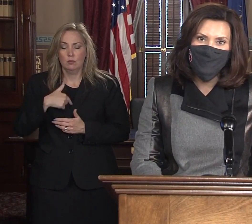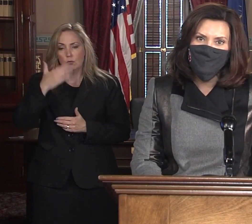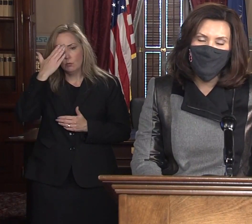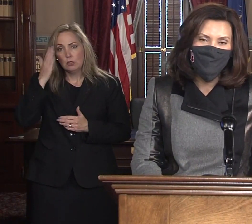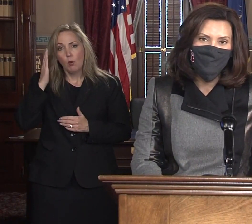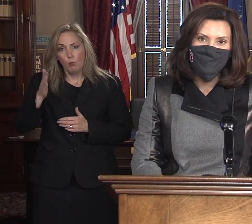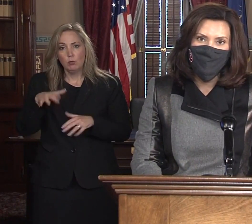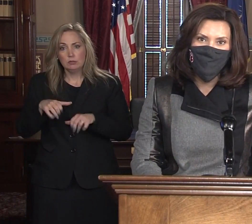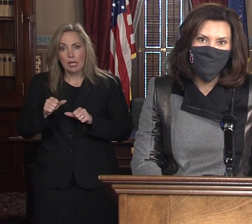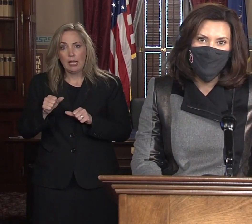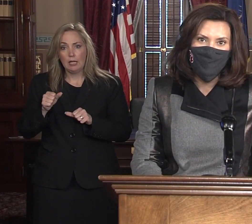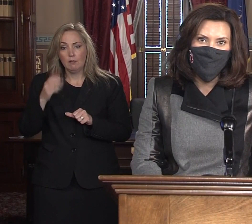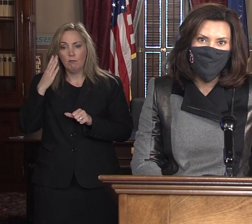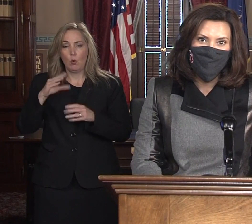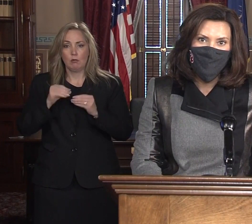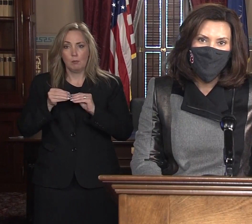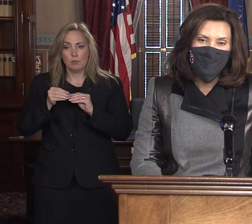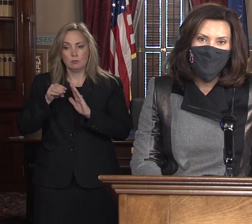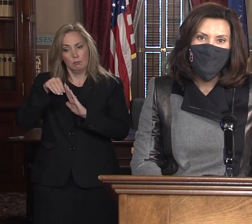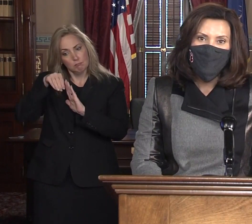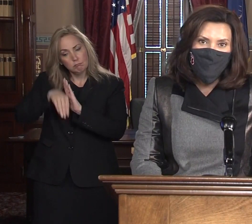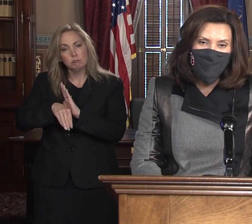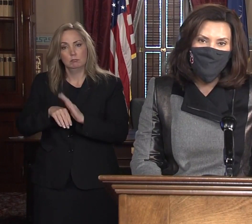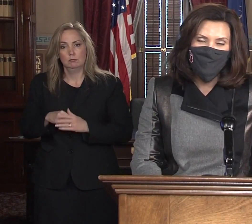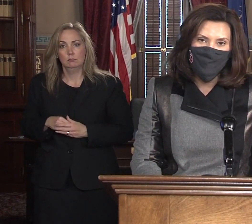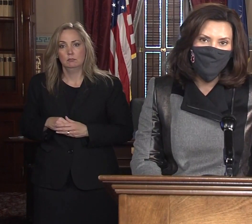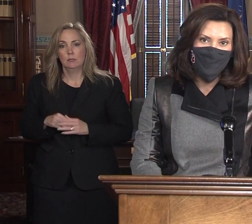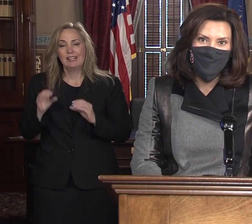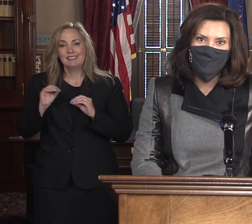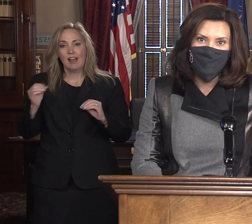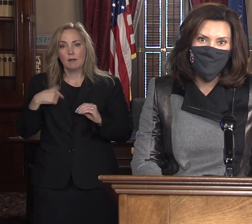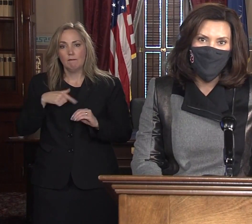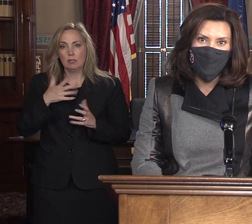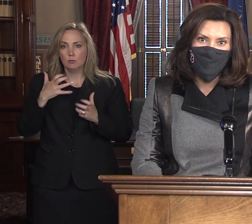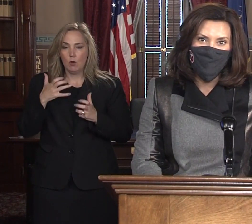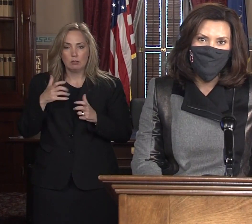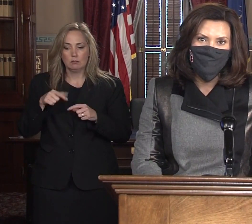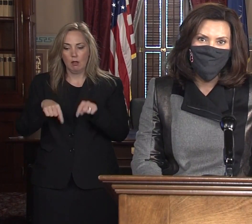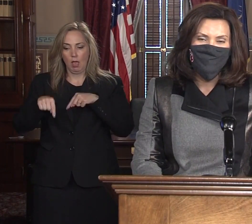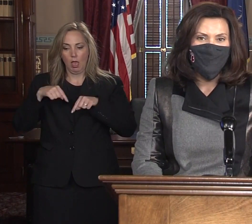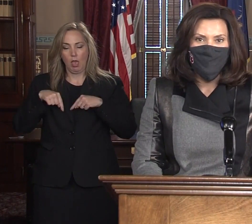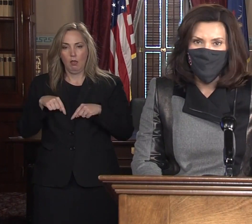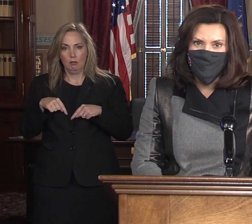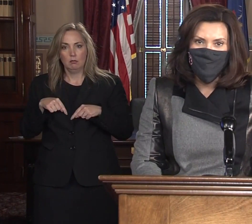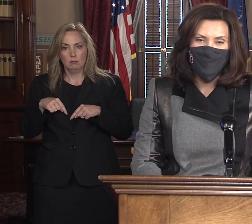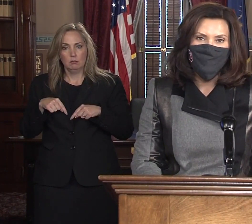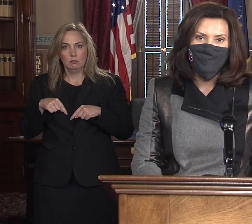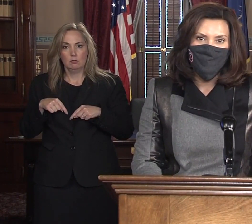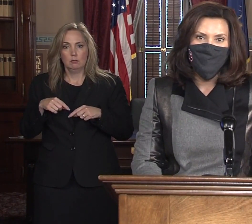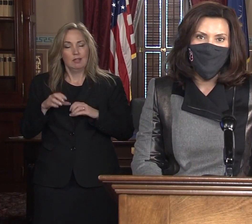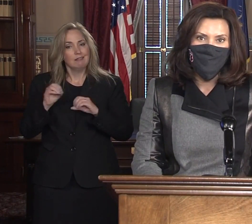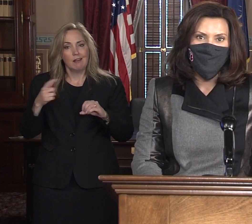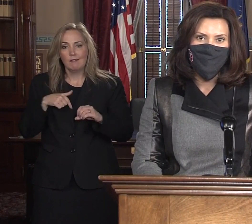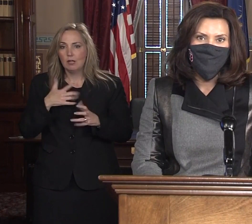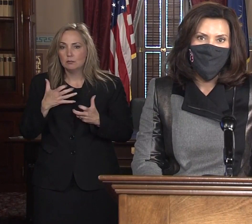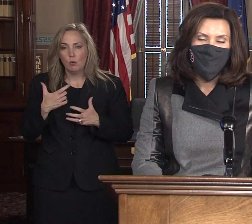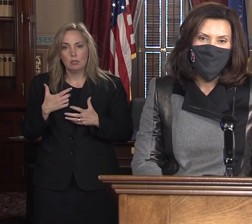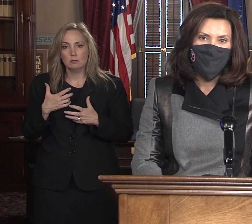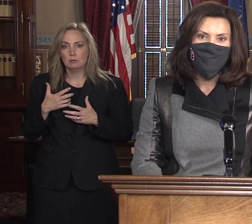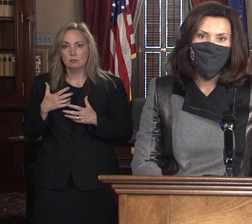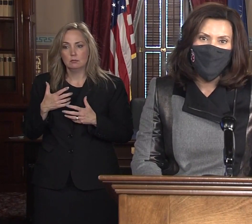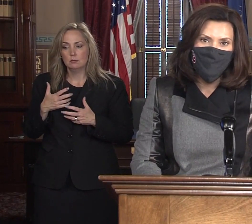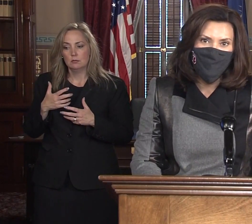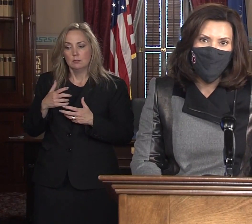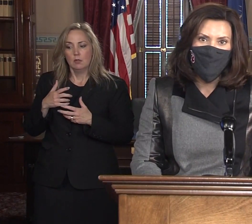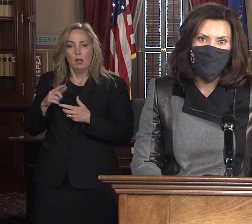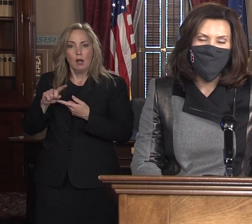going to take to get these numbers down. None of us wants to take steps backwards. None of us wants to lose a loved one or